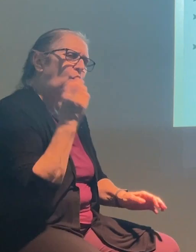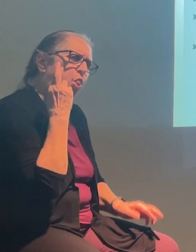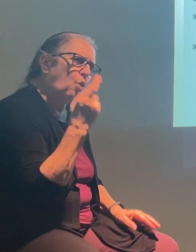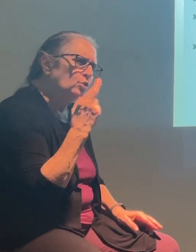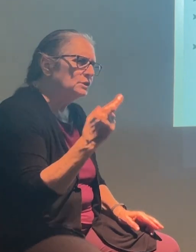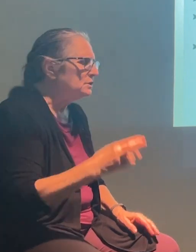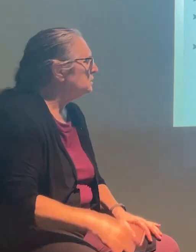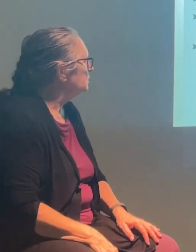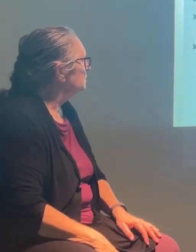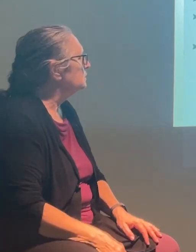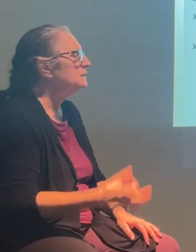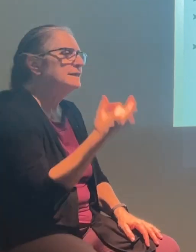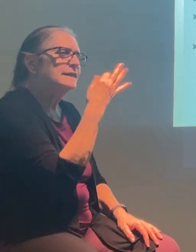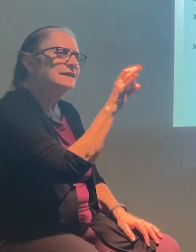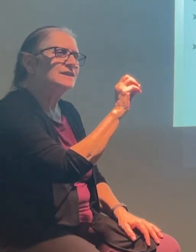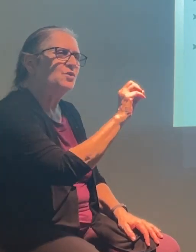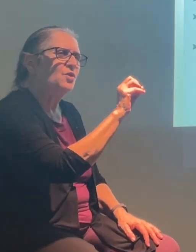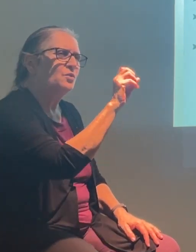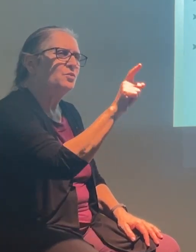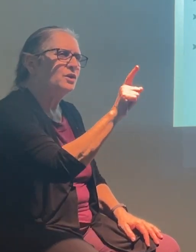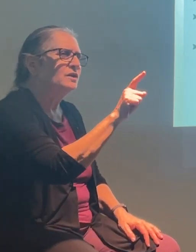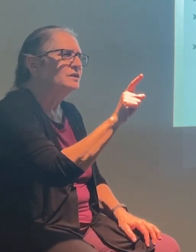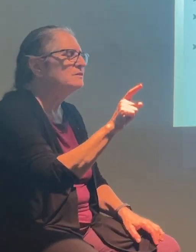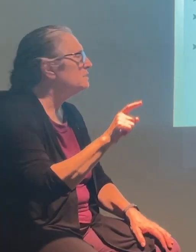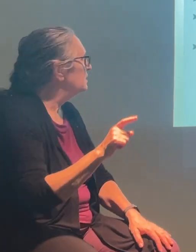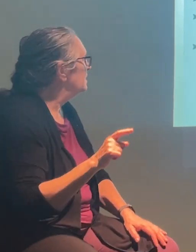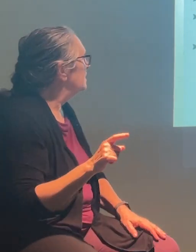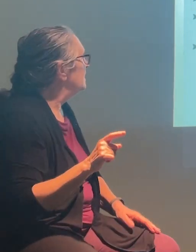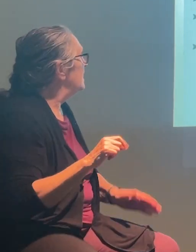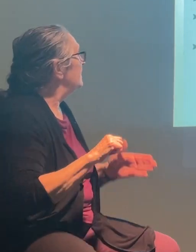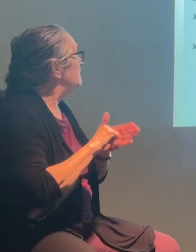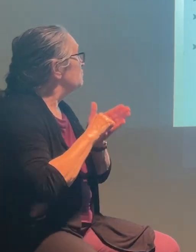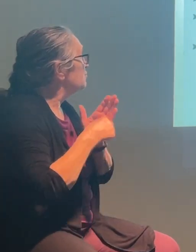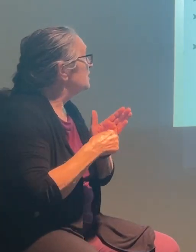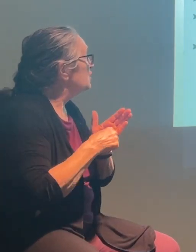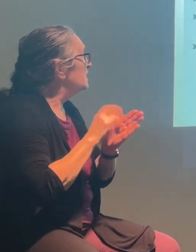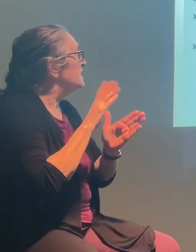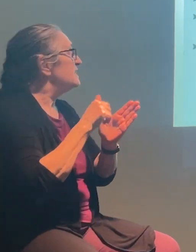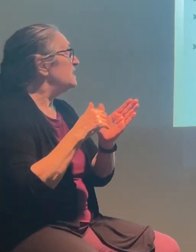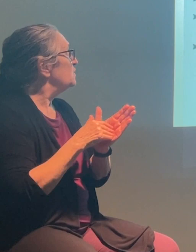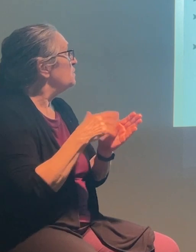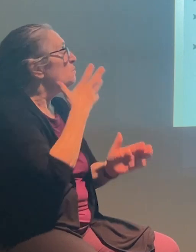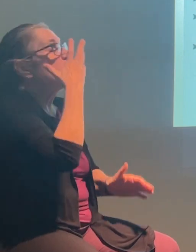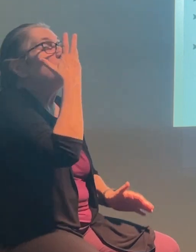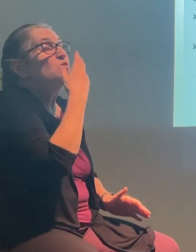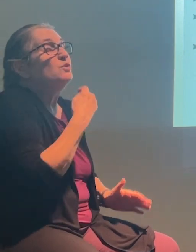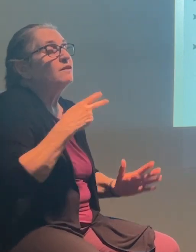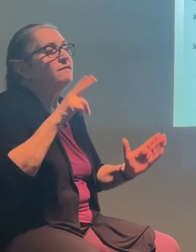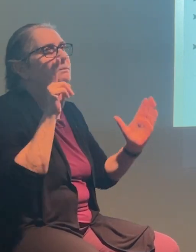So 1901, the Norwegian Impressionist painter Fritz Tullow, very, very beautiful paintings.